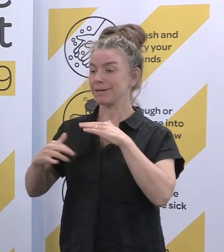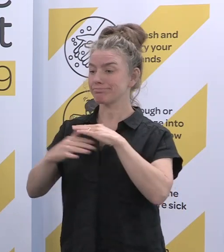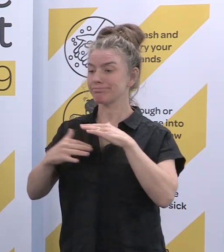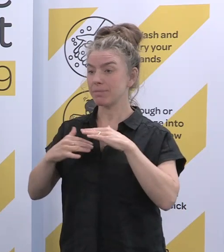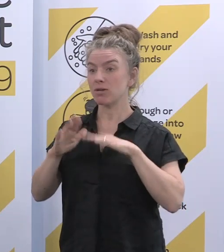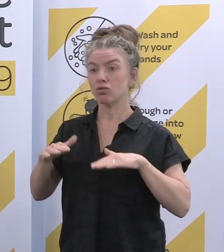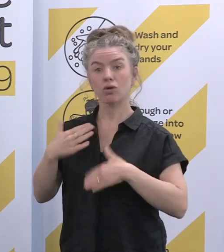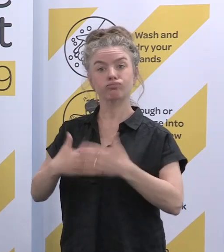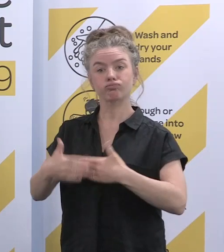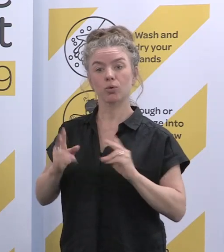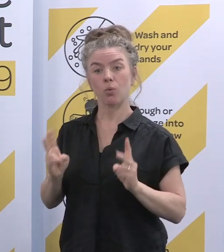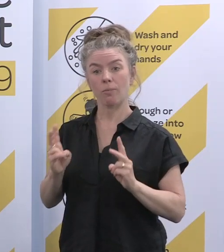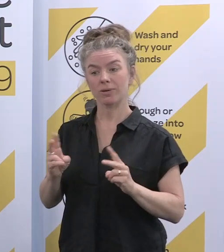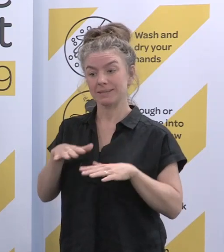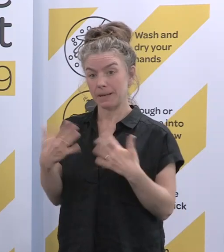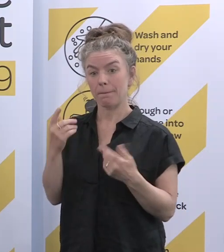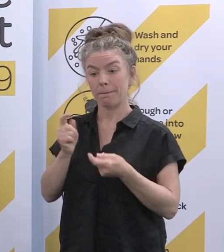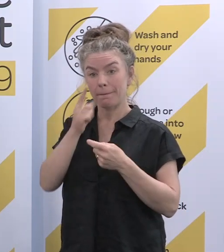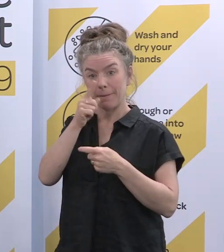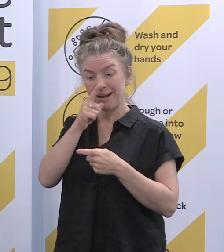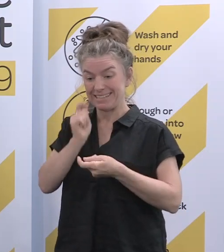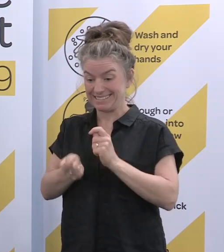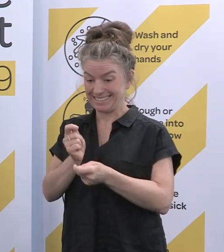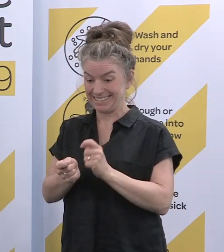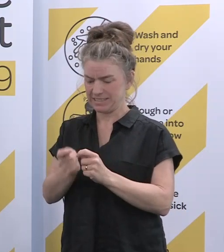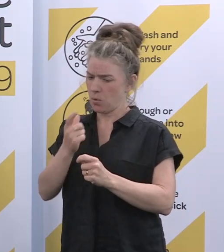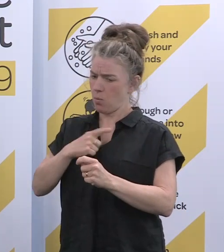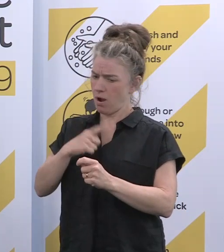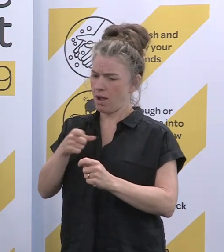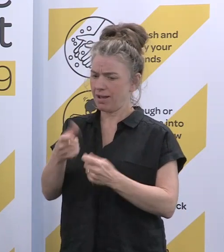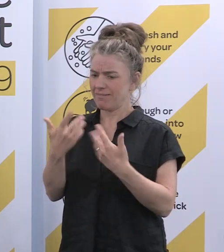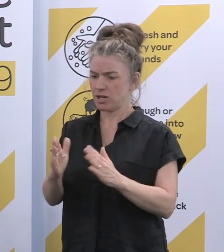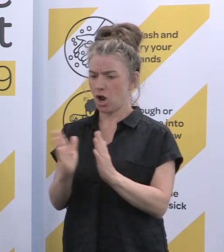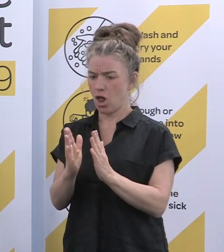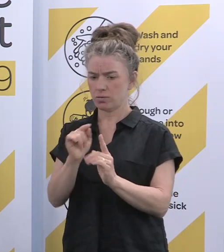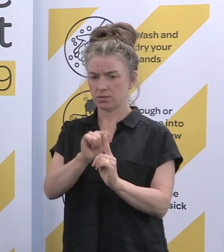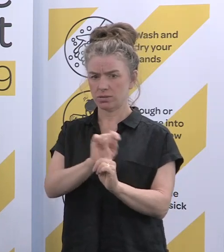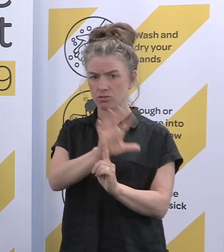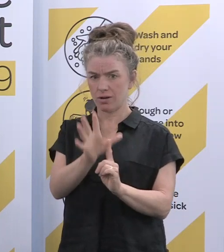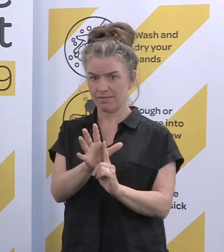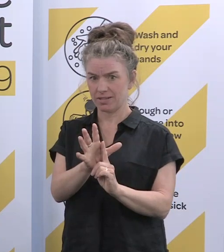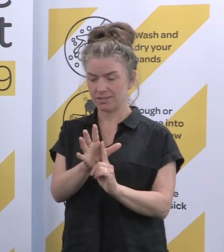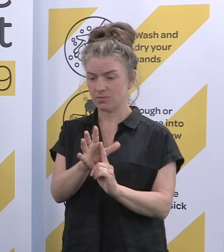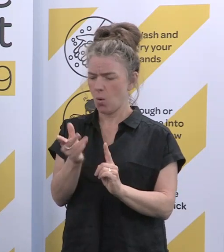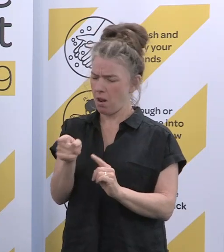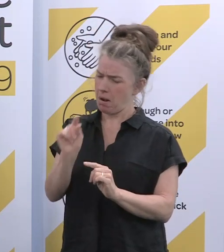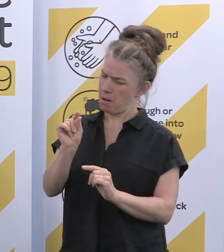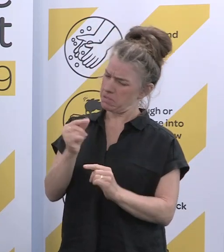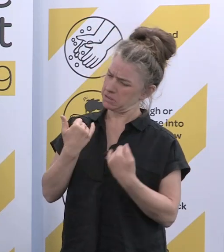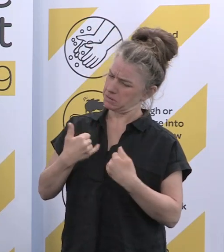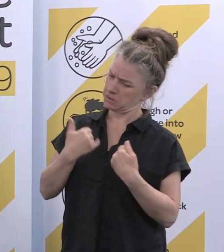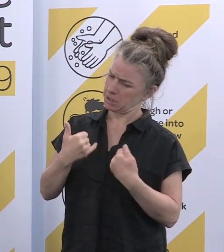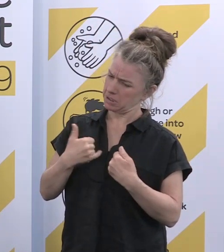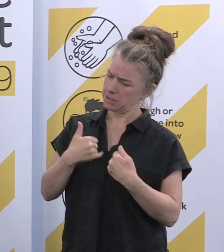who, for example, we test because they are close contacts, or they may be very mildly symptomatic, or very early on